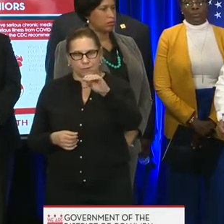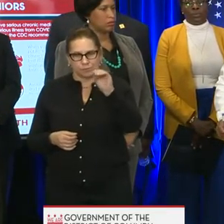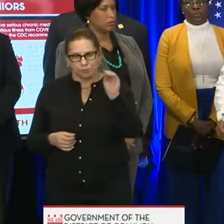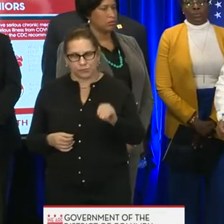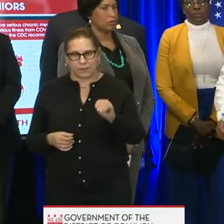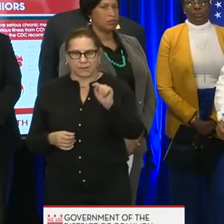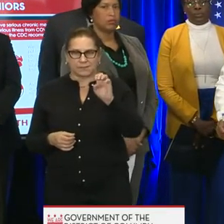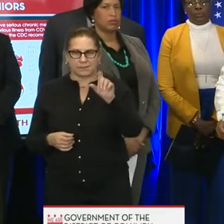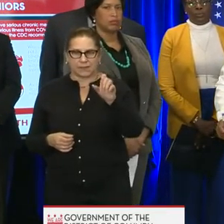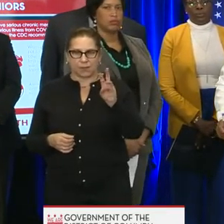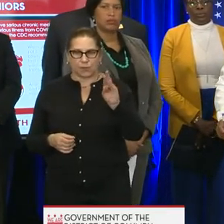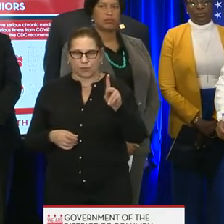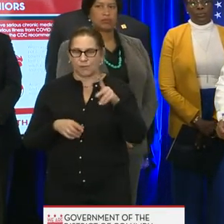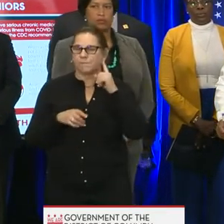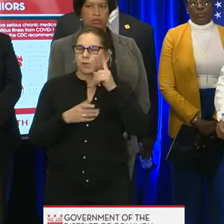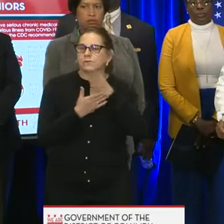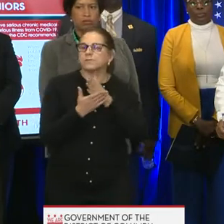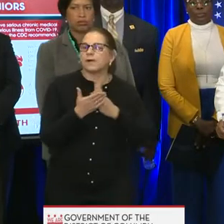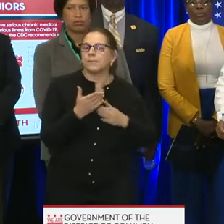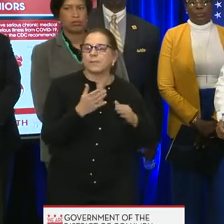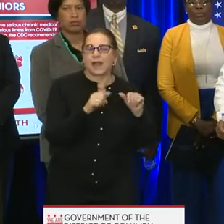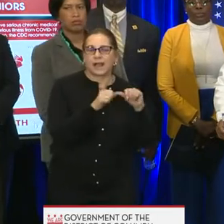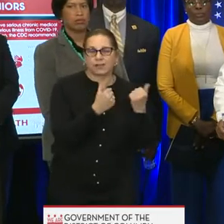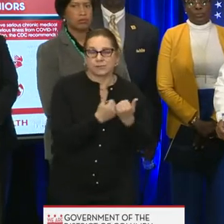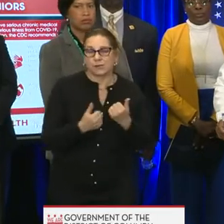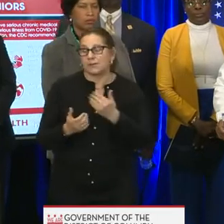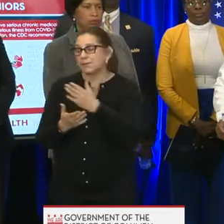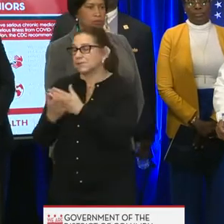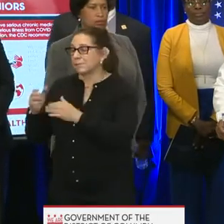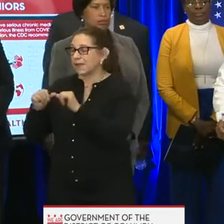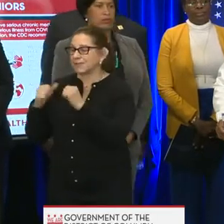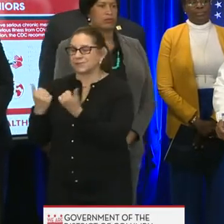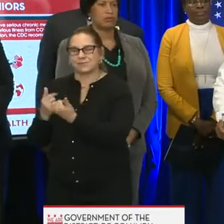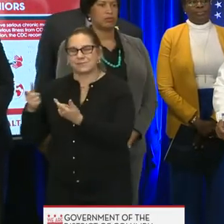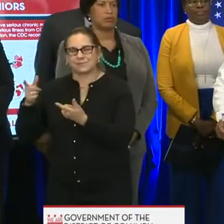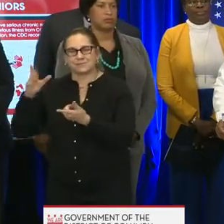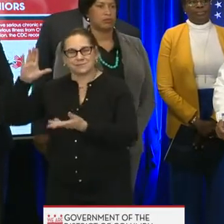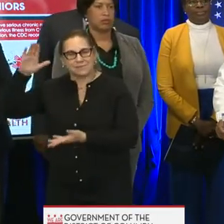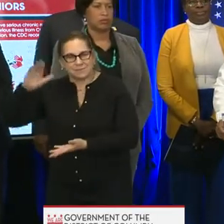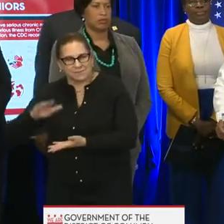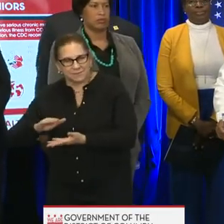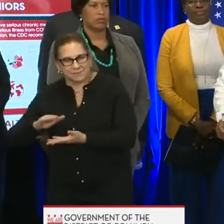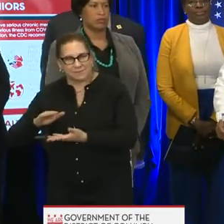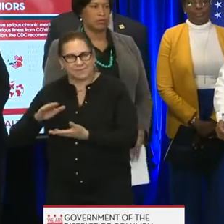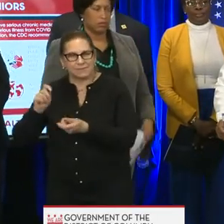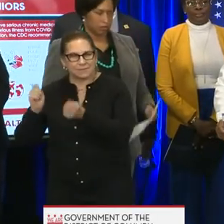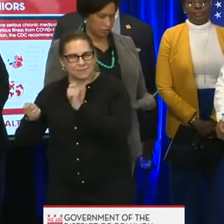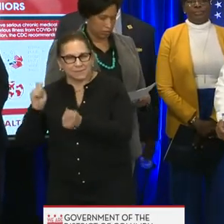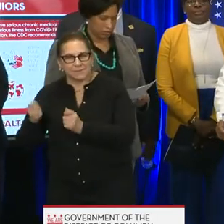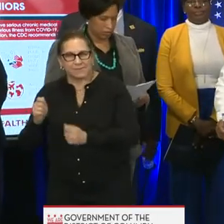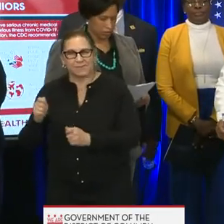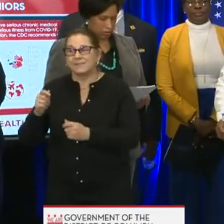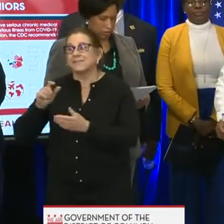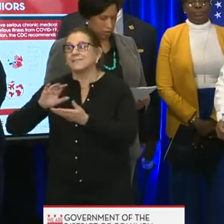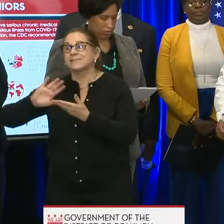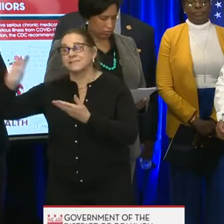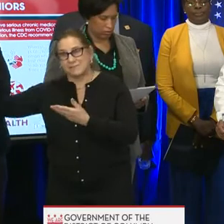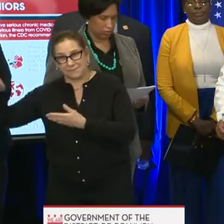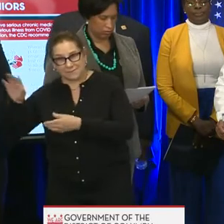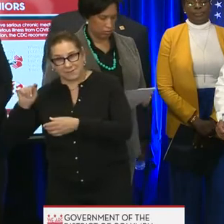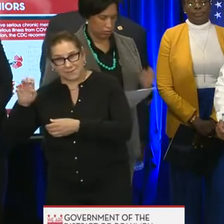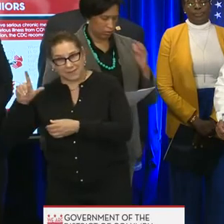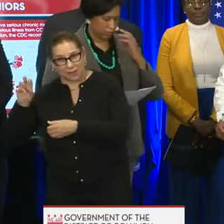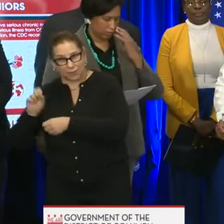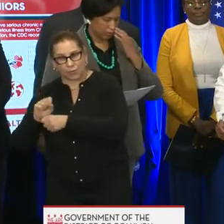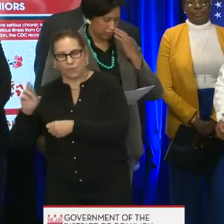a modified telework schedule, which means some of their employees will have to come in because they perform essential services. Others